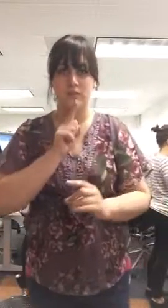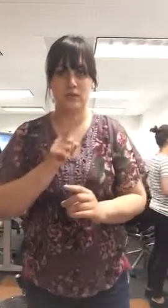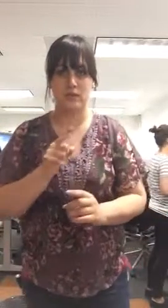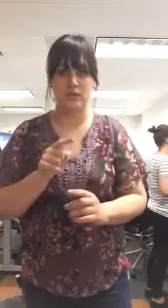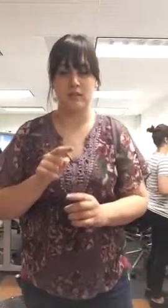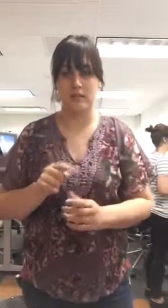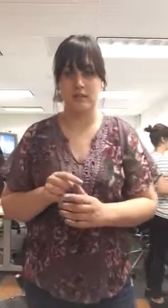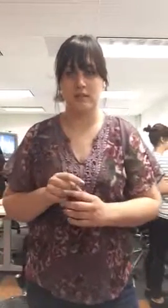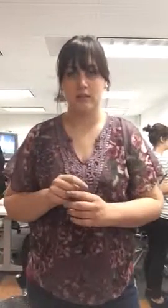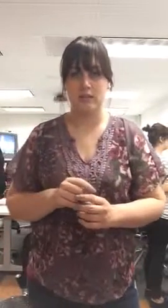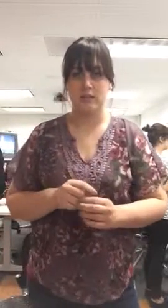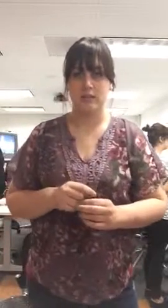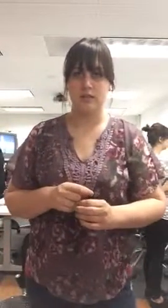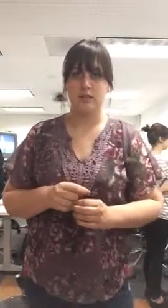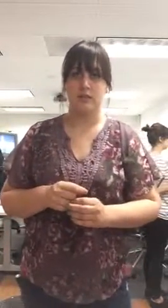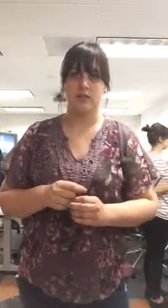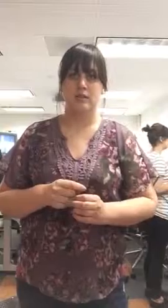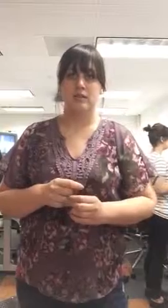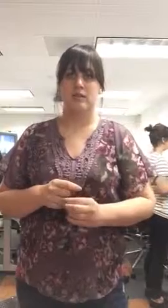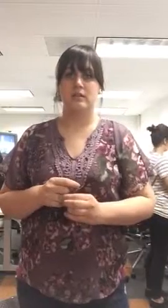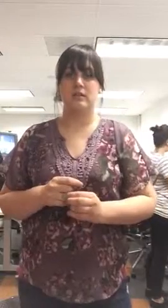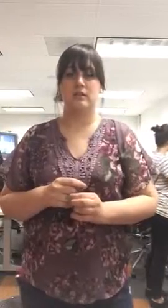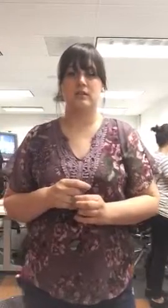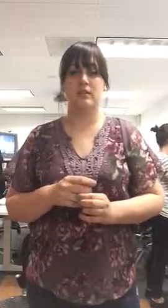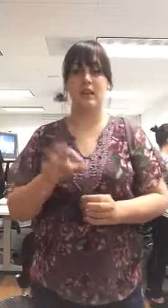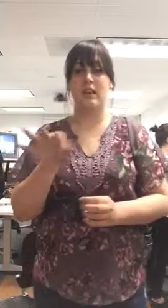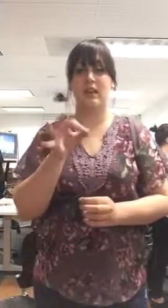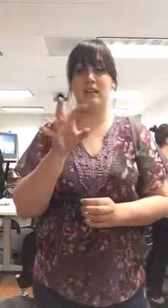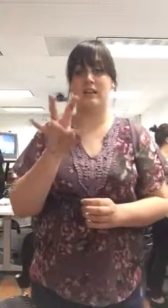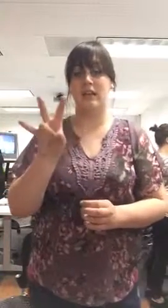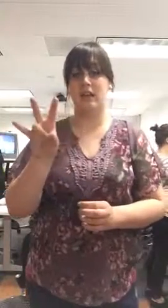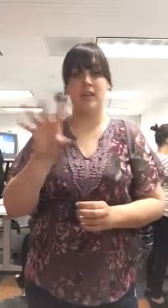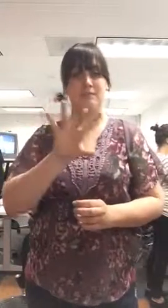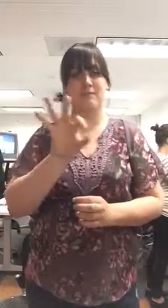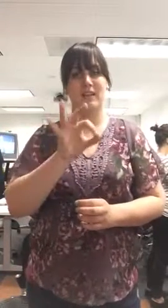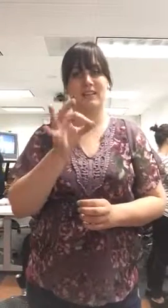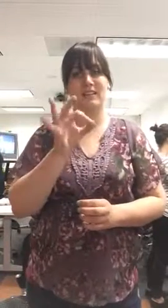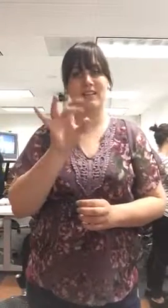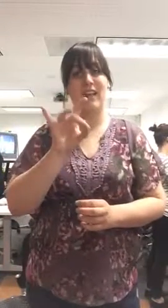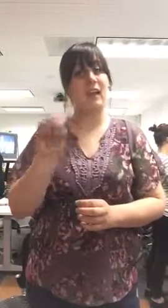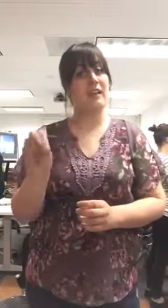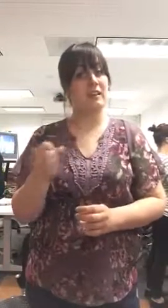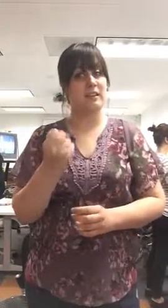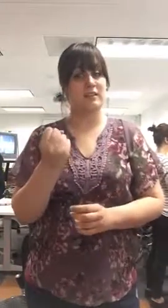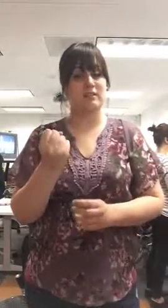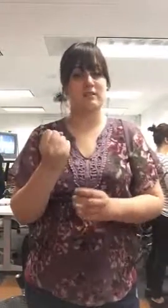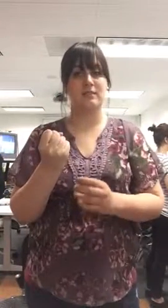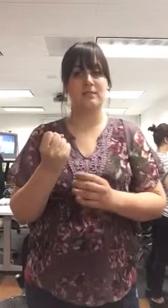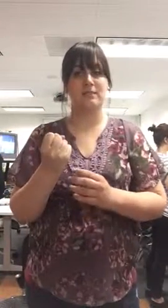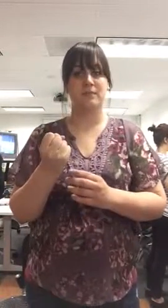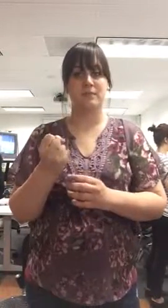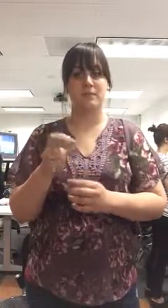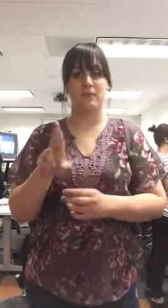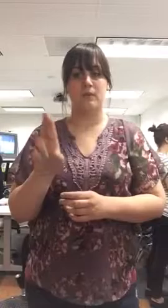the 1980s when there would be the Russians would take grain from